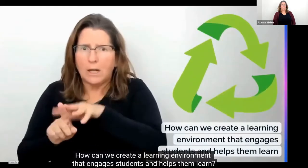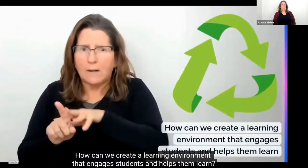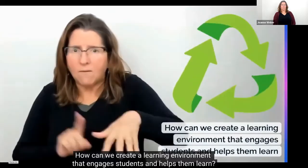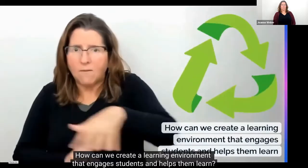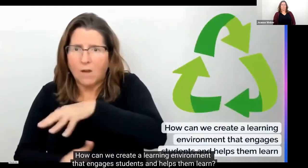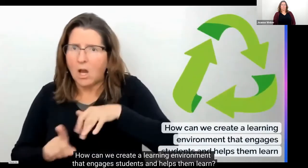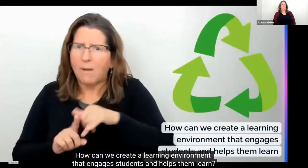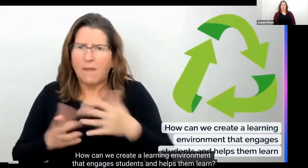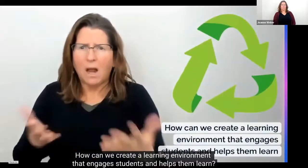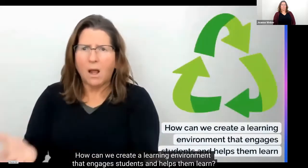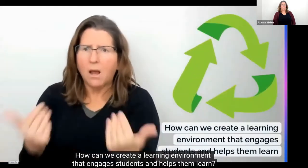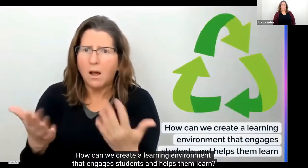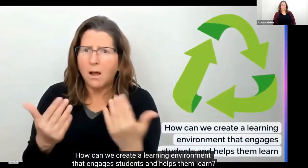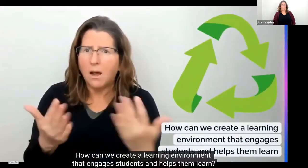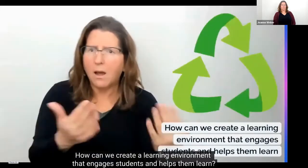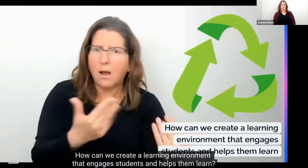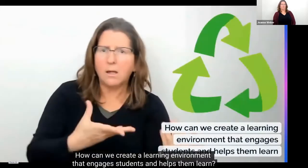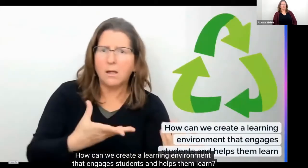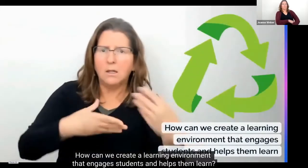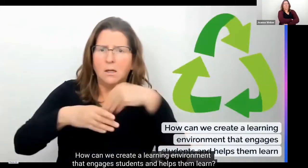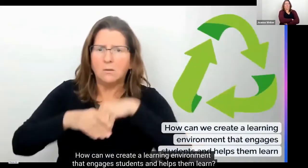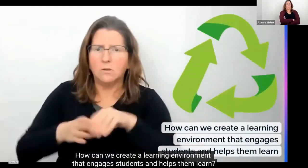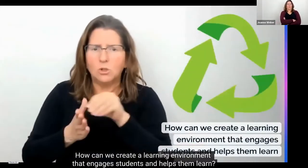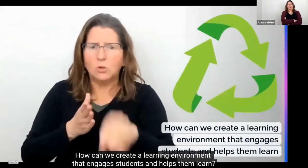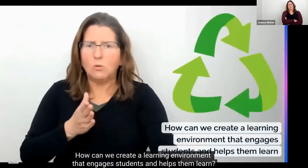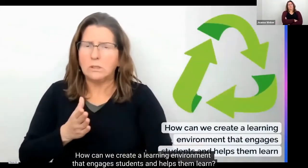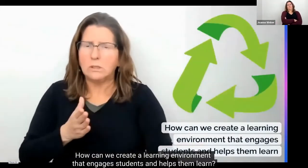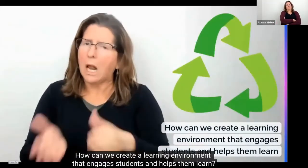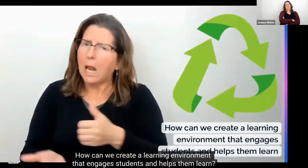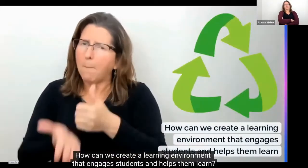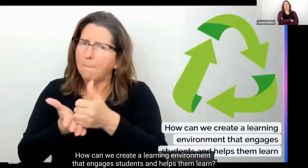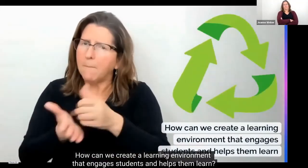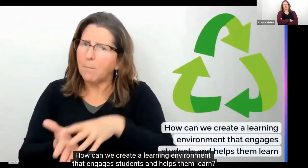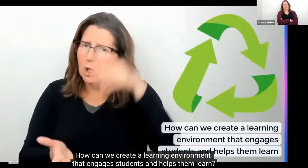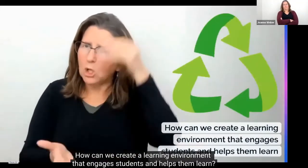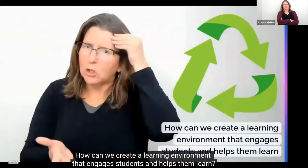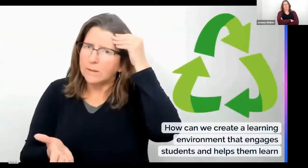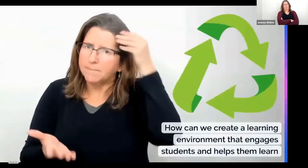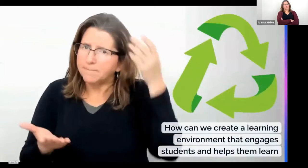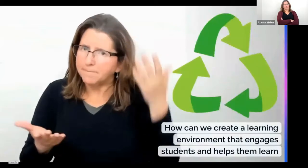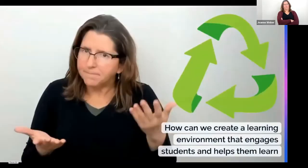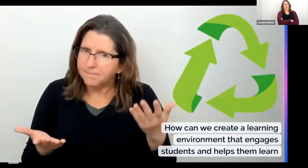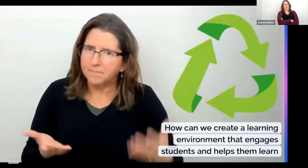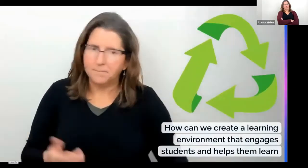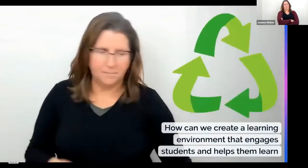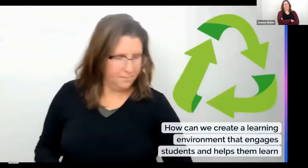how can we create a learning environment that engages students and helps them learn?